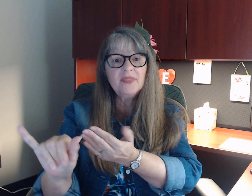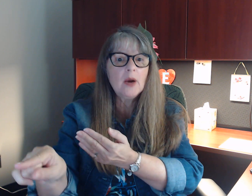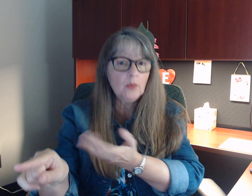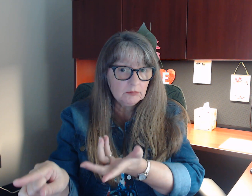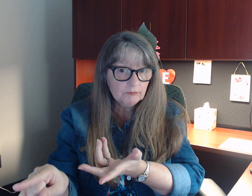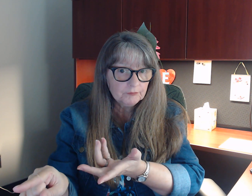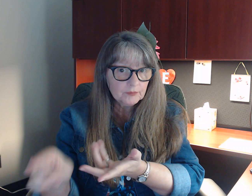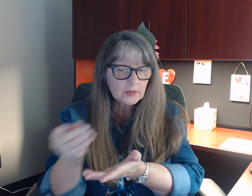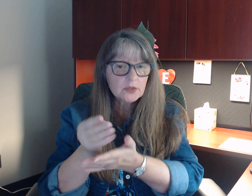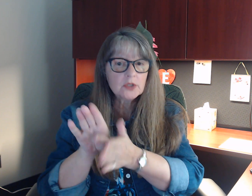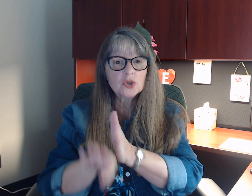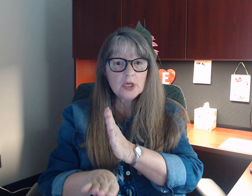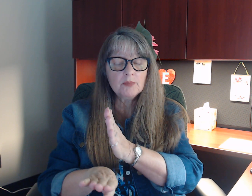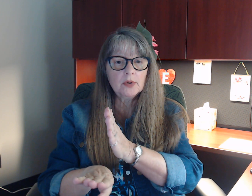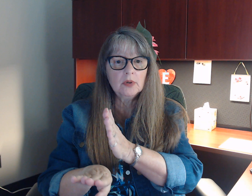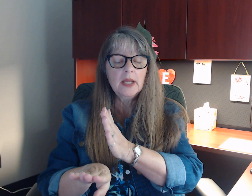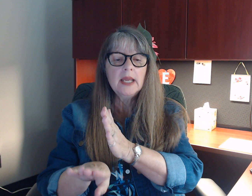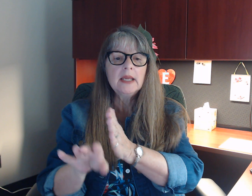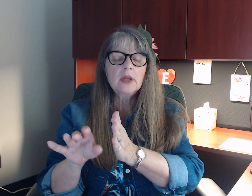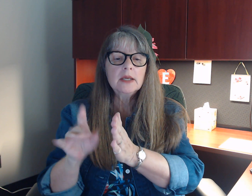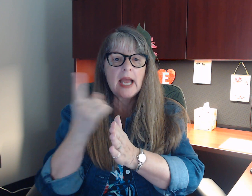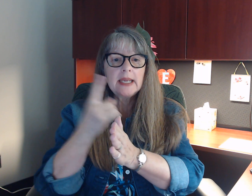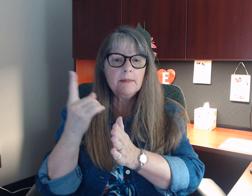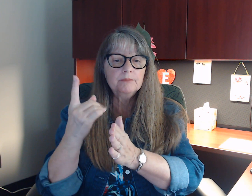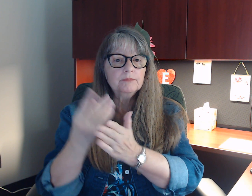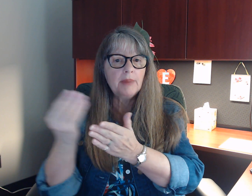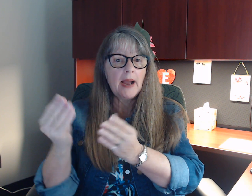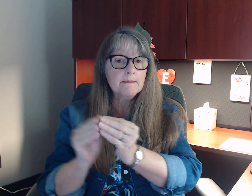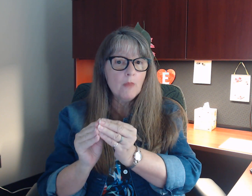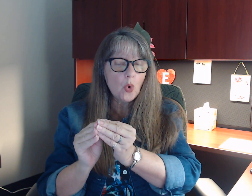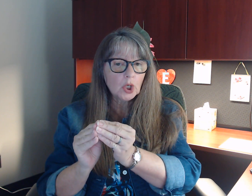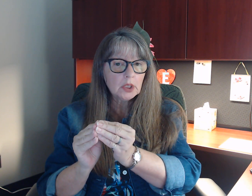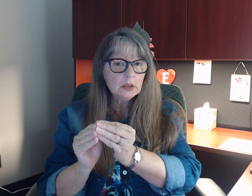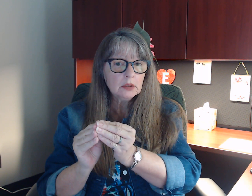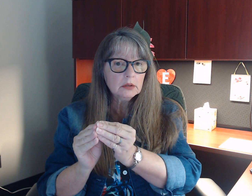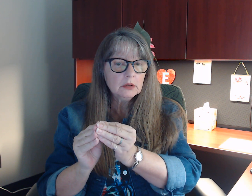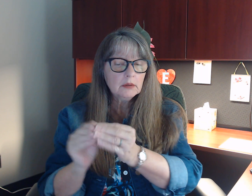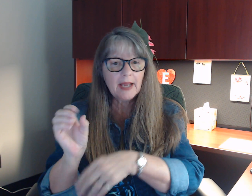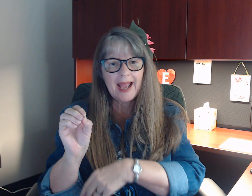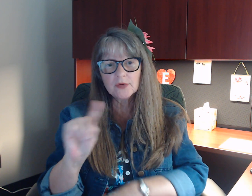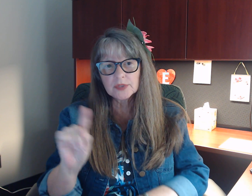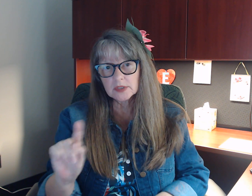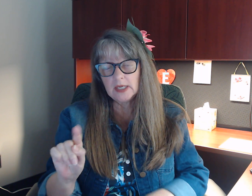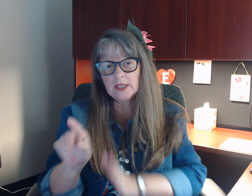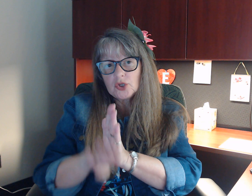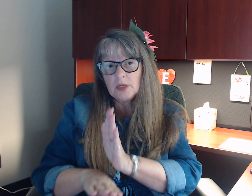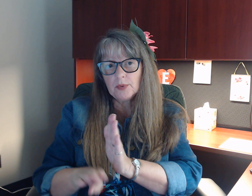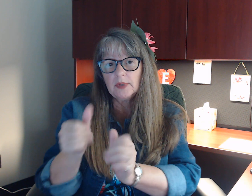one because it's cheaper, because I can buy more ounces and it's cheaper